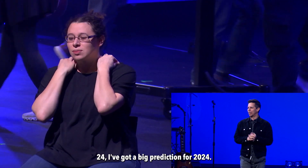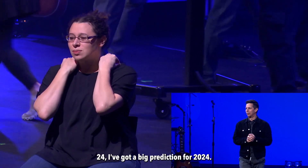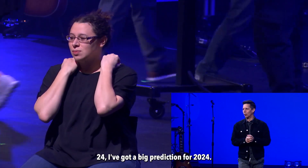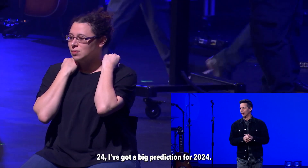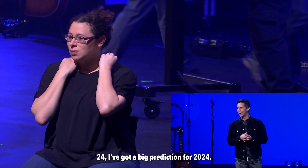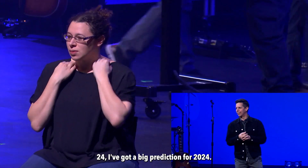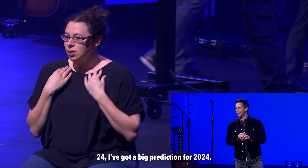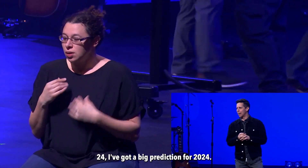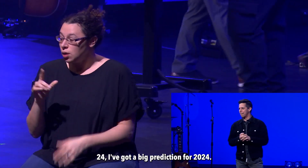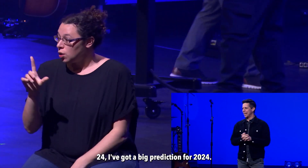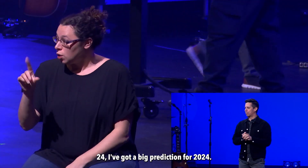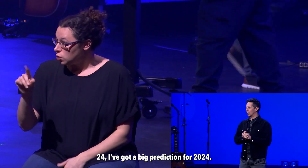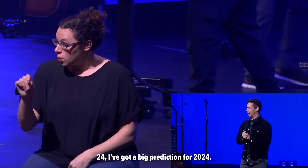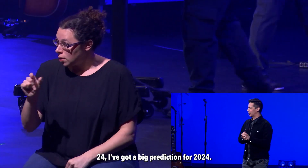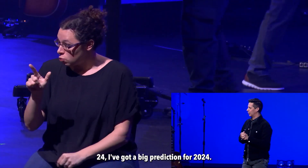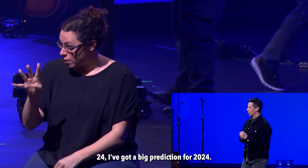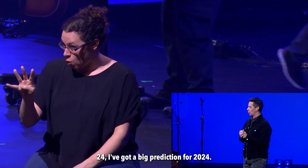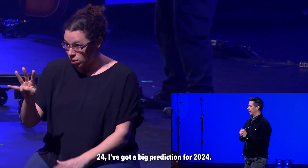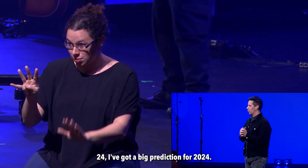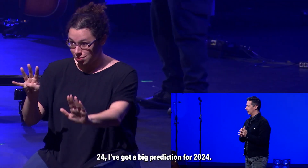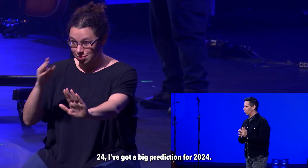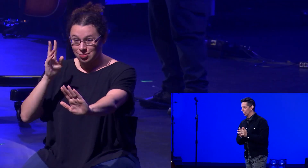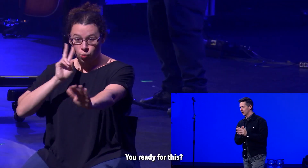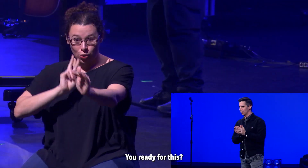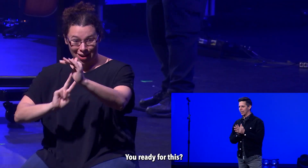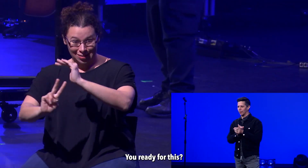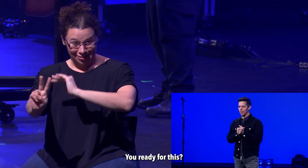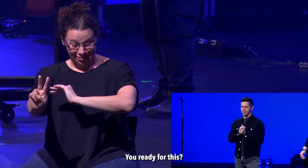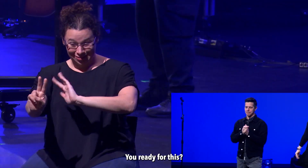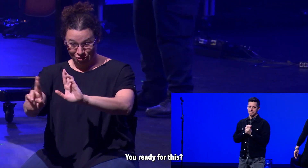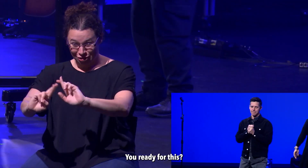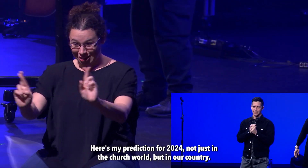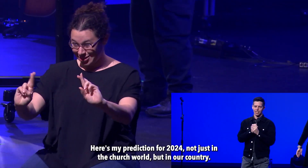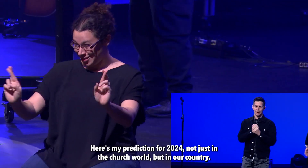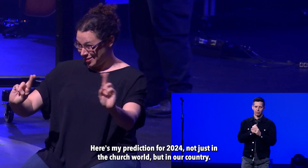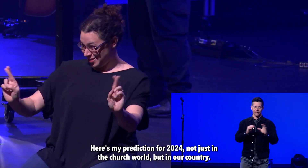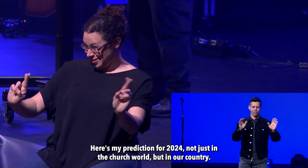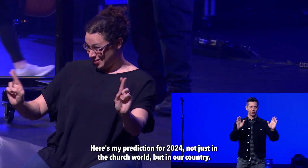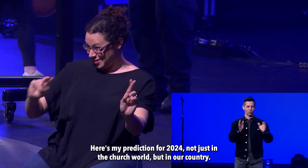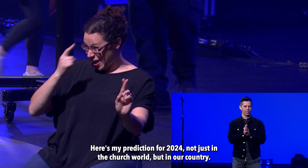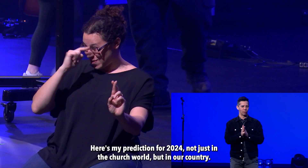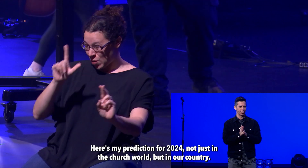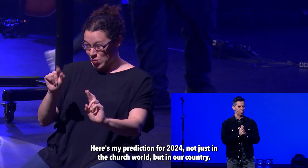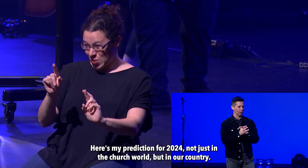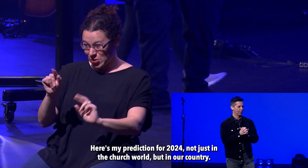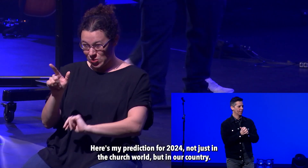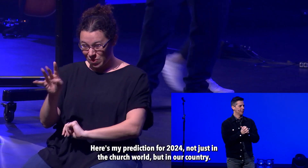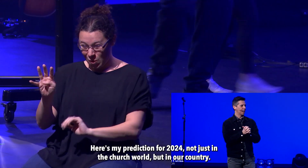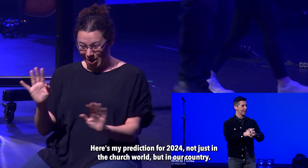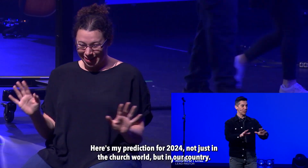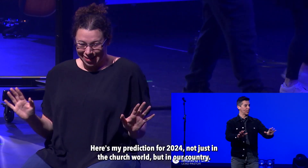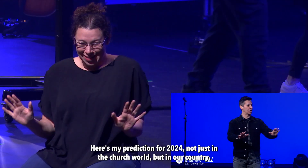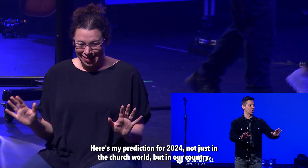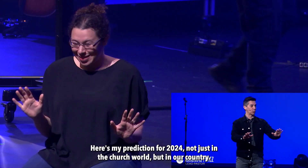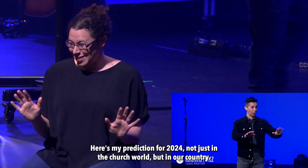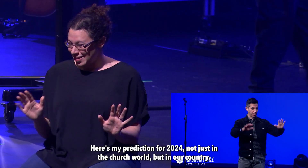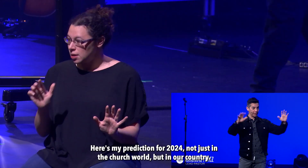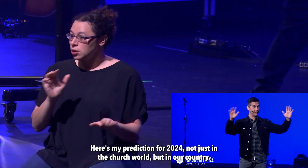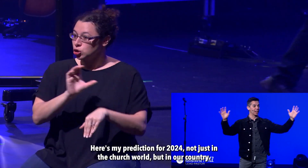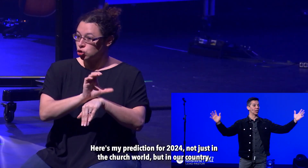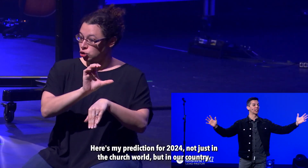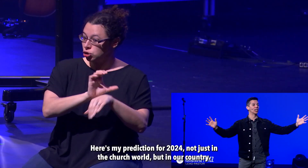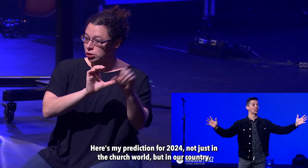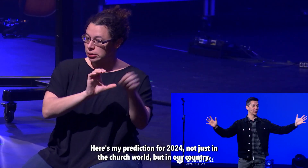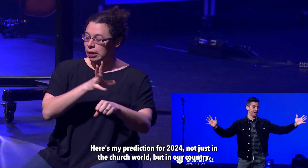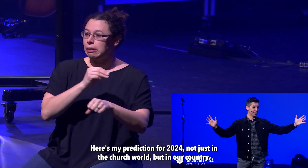know, 2024, I've got a big prediction for 2024. You ready for this? Here's my prediction for 2024. Not just in the church world, but